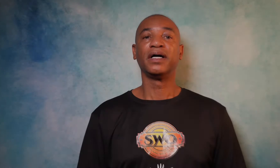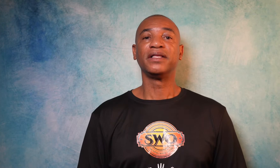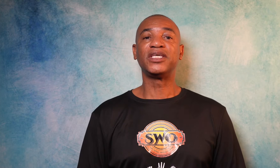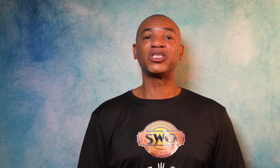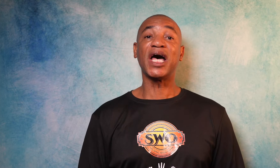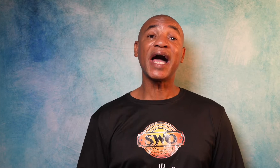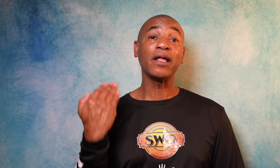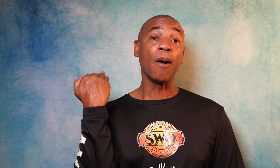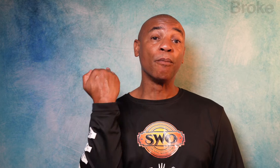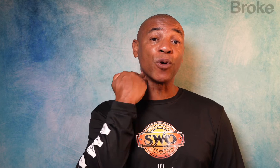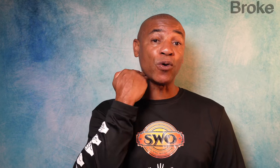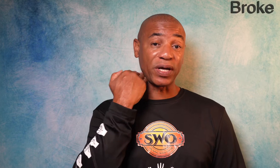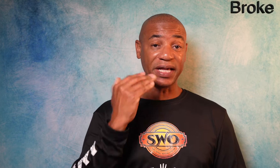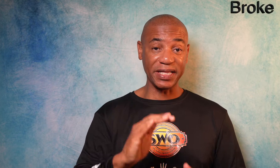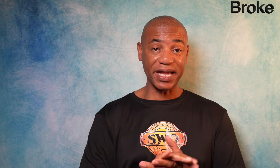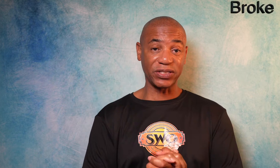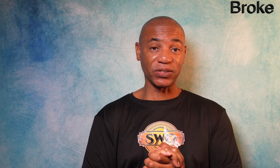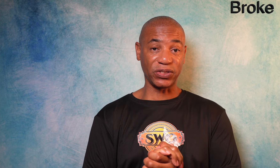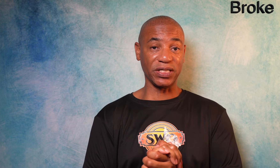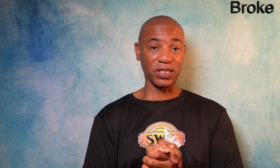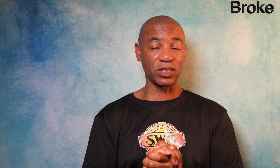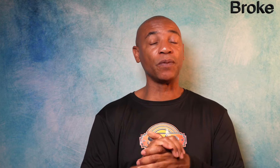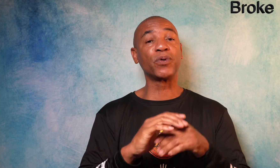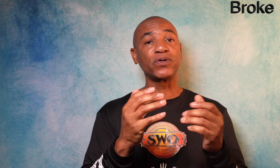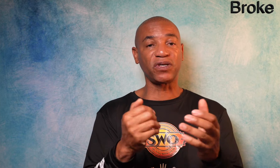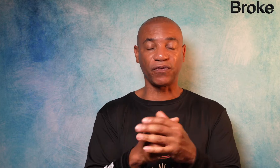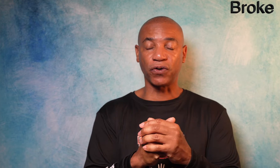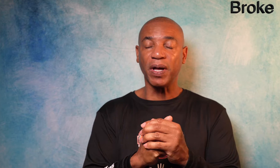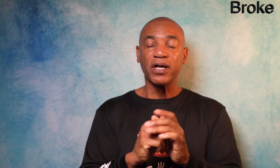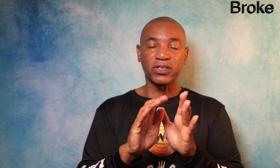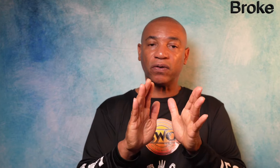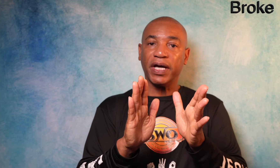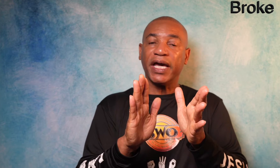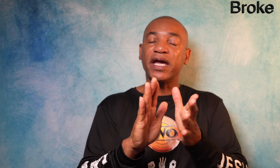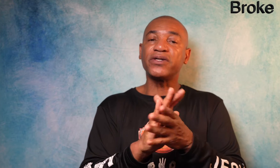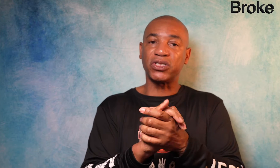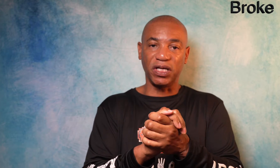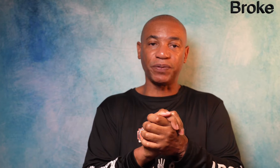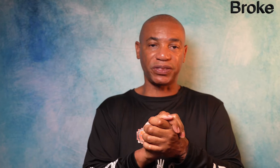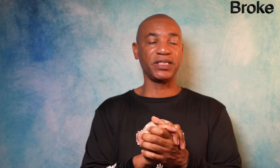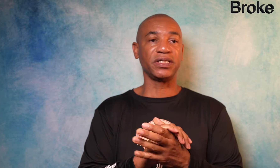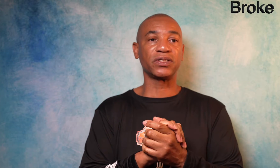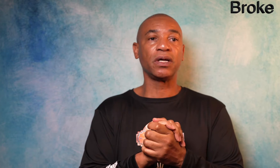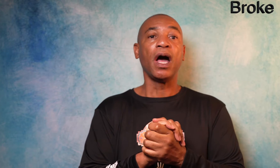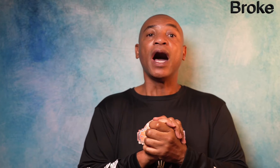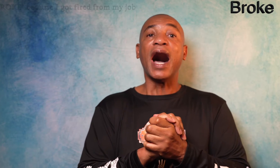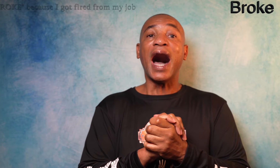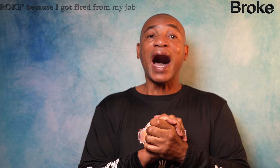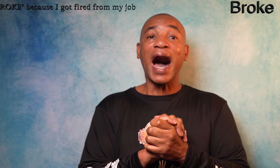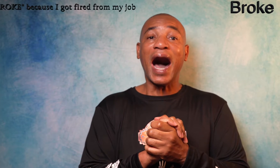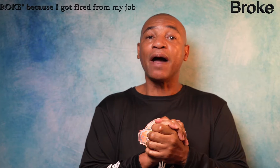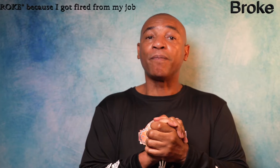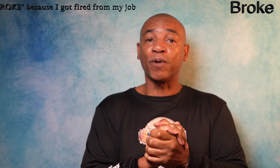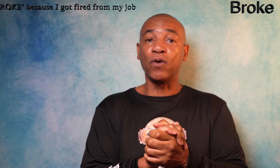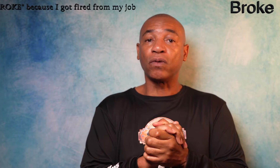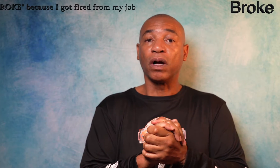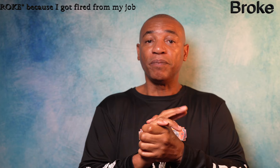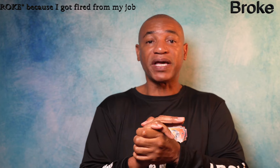The sign broke in an ASL sentence. Now, broke is a verb, so here's a simple sentence. I'm broke